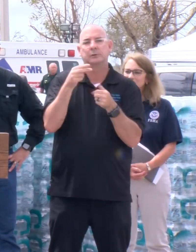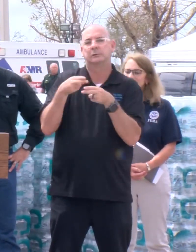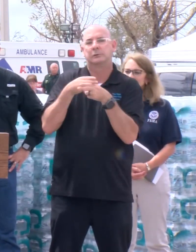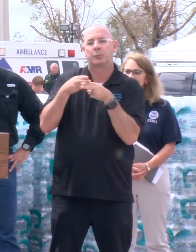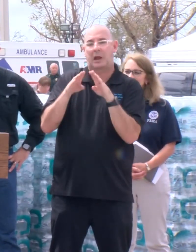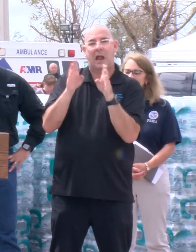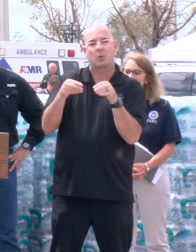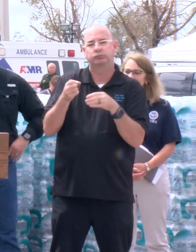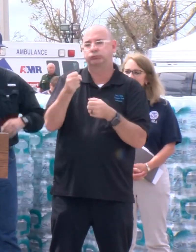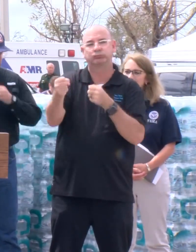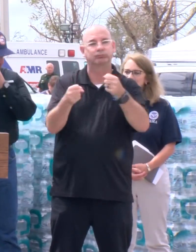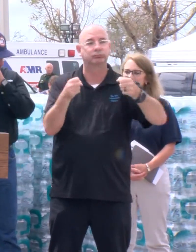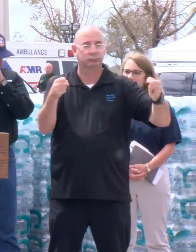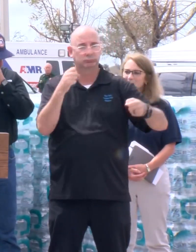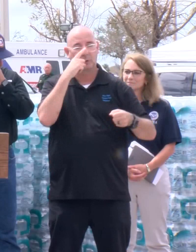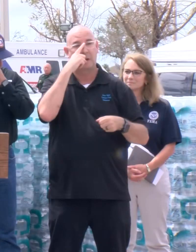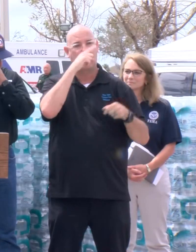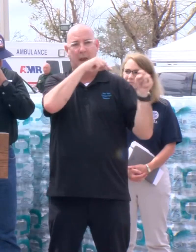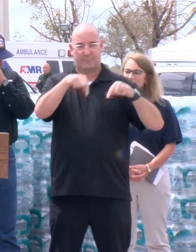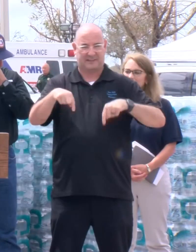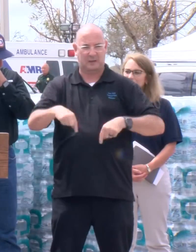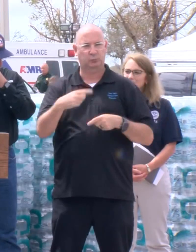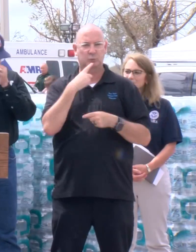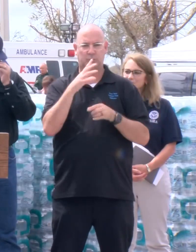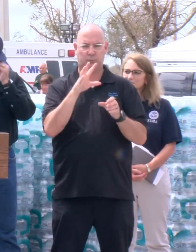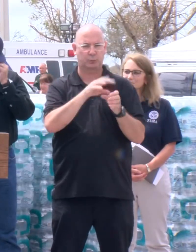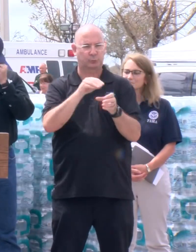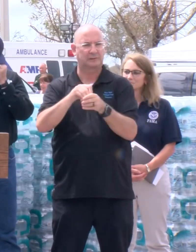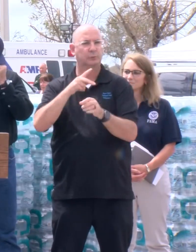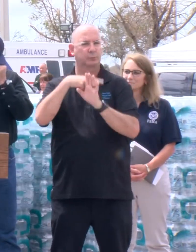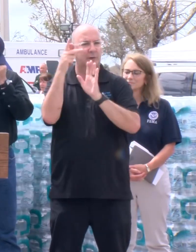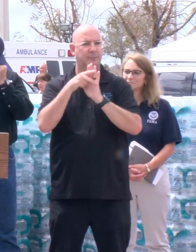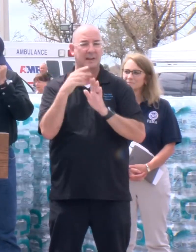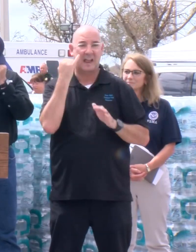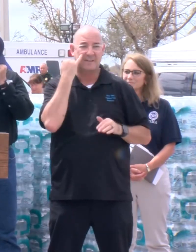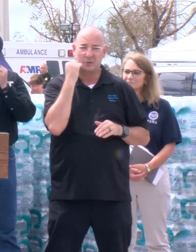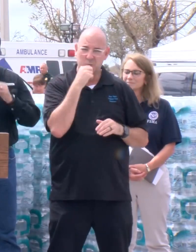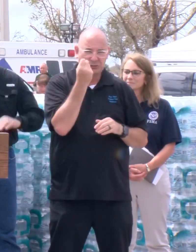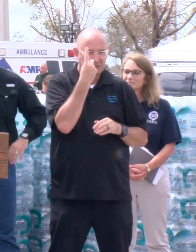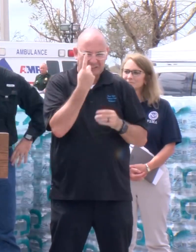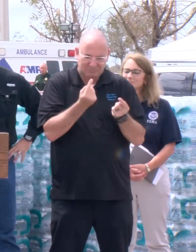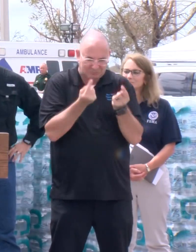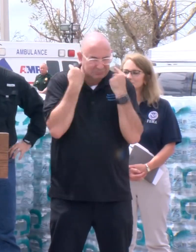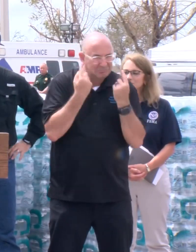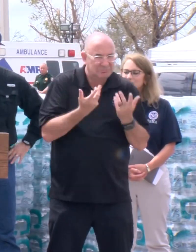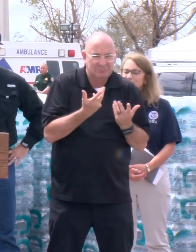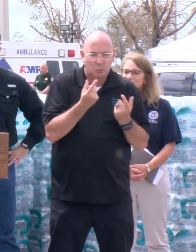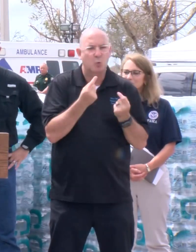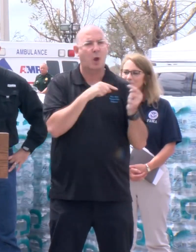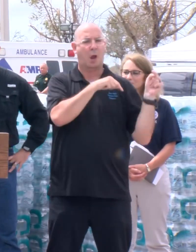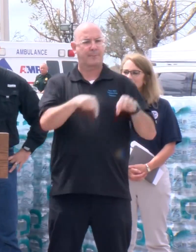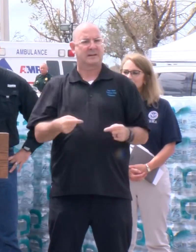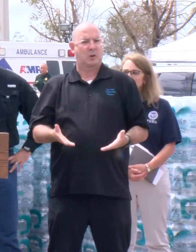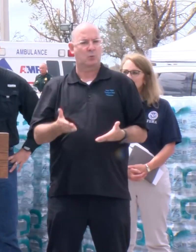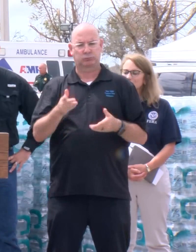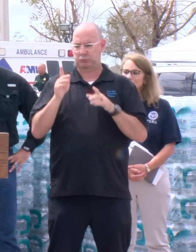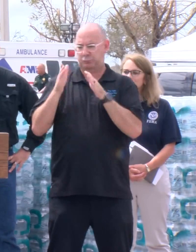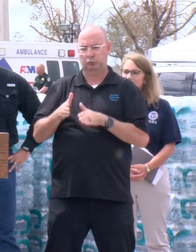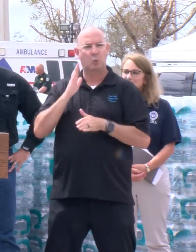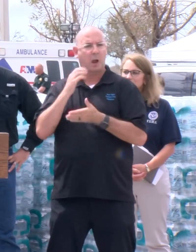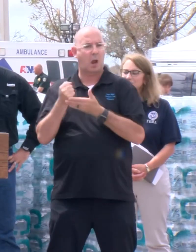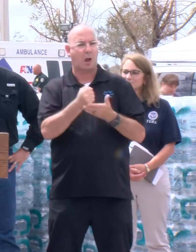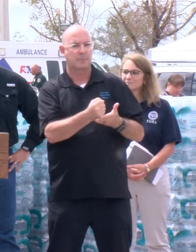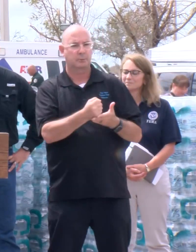those programs. If you have questions, folks here can help you. Our state agencies are helping Floridians with things